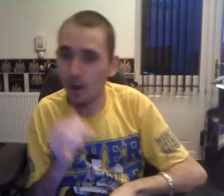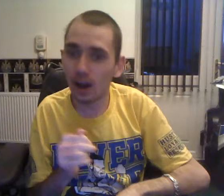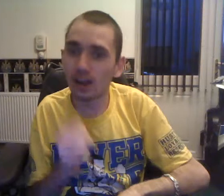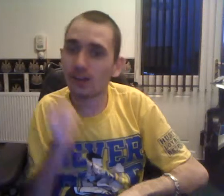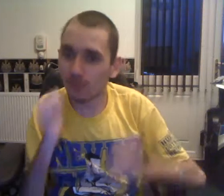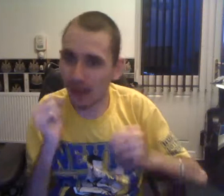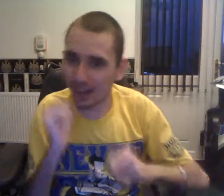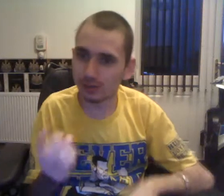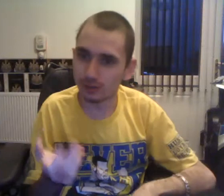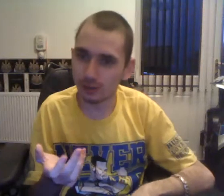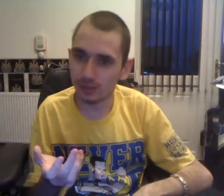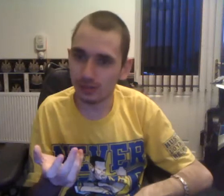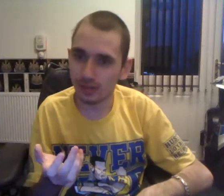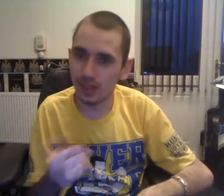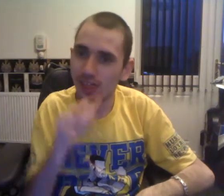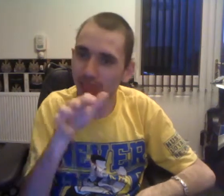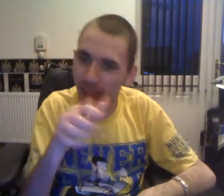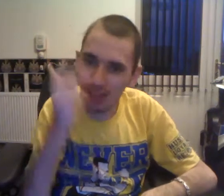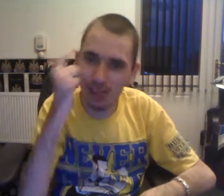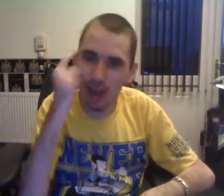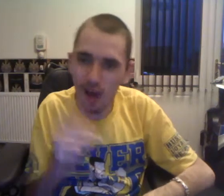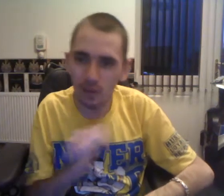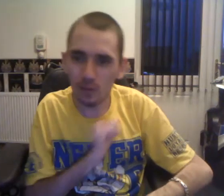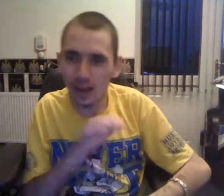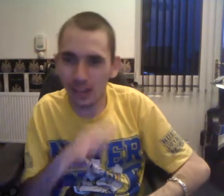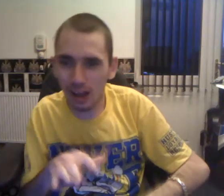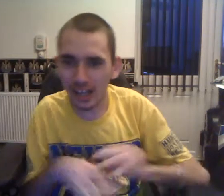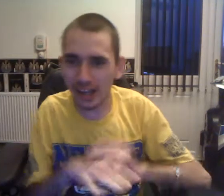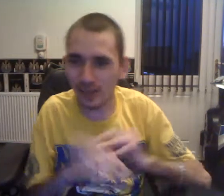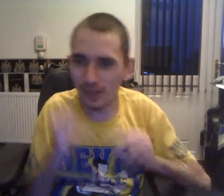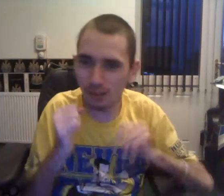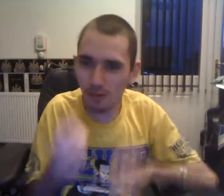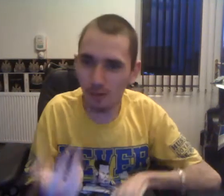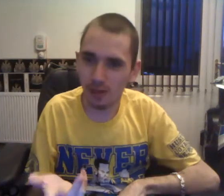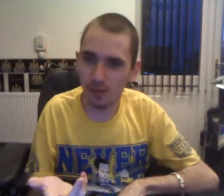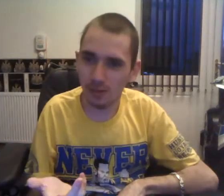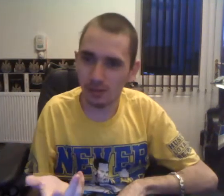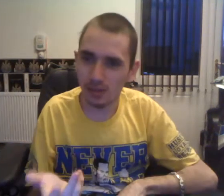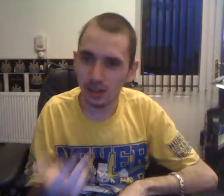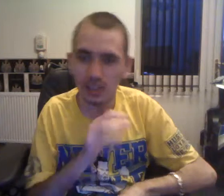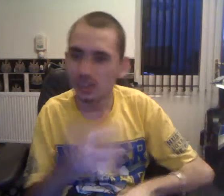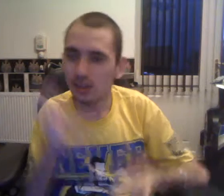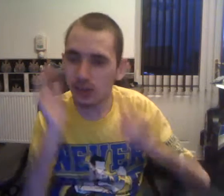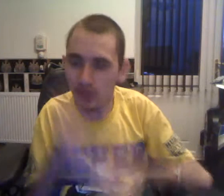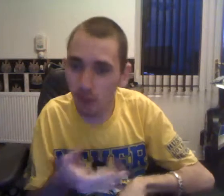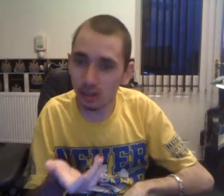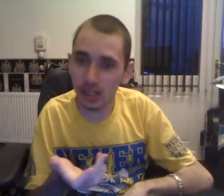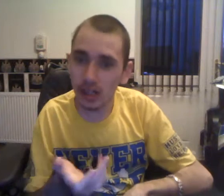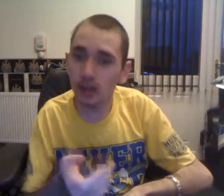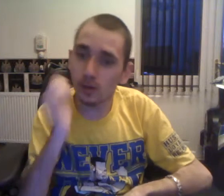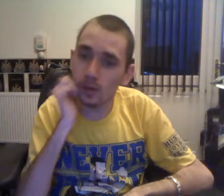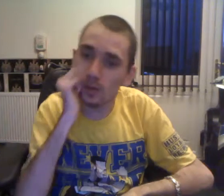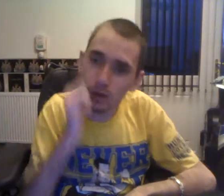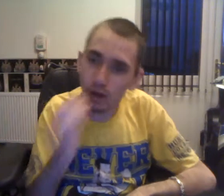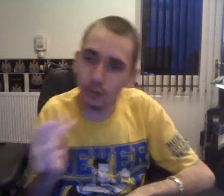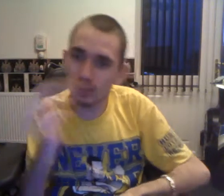go to the bathroom, here's a thought, why not do that in the bathroom? Don't you worry, you'll be